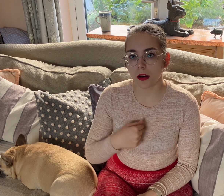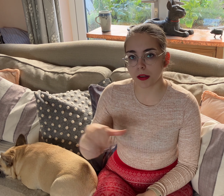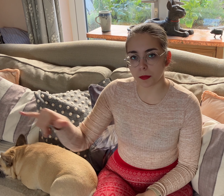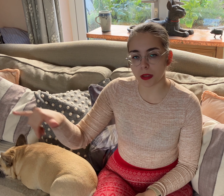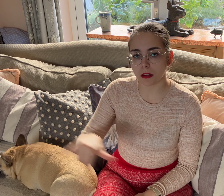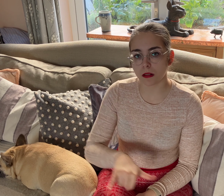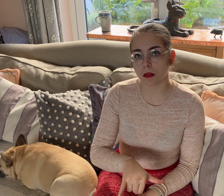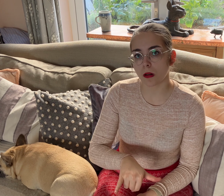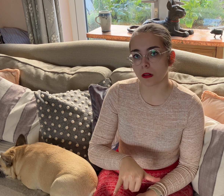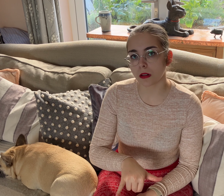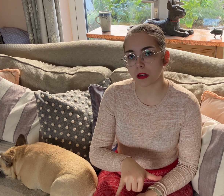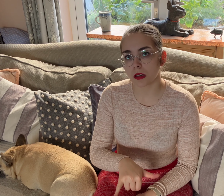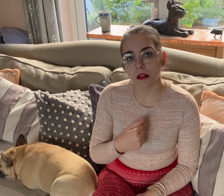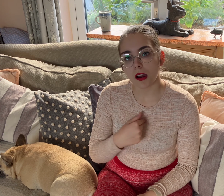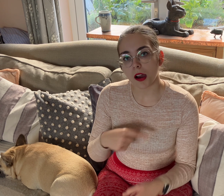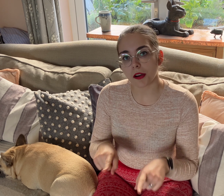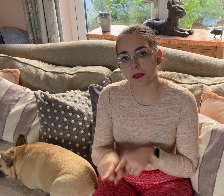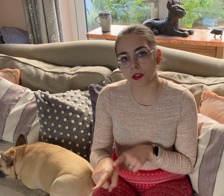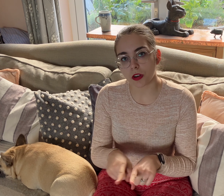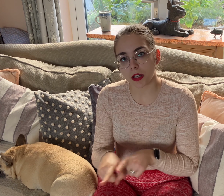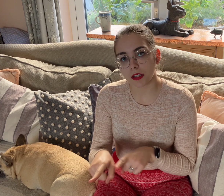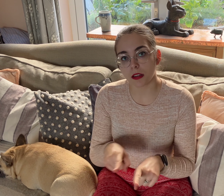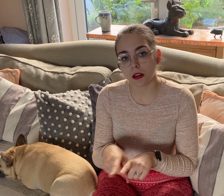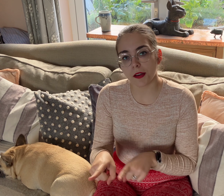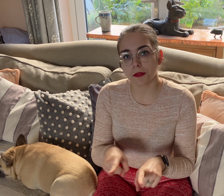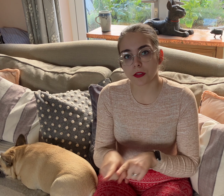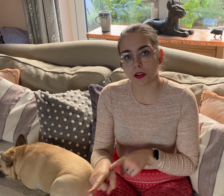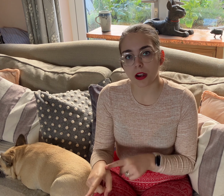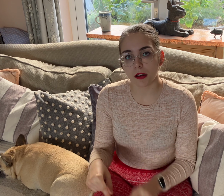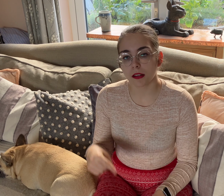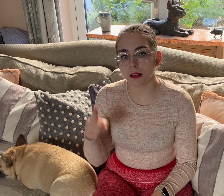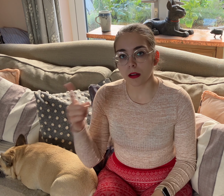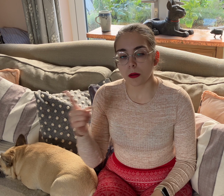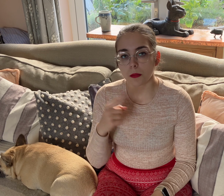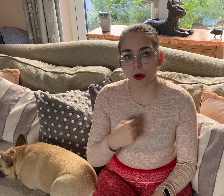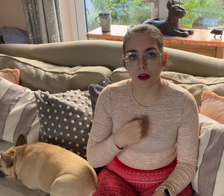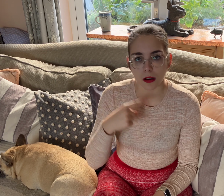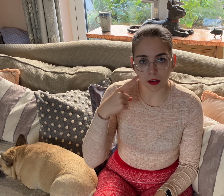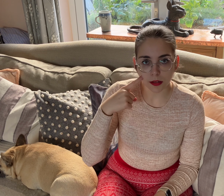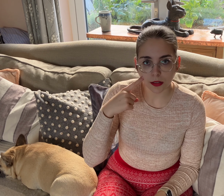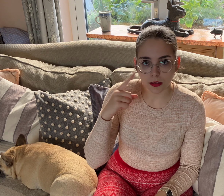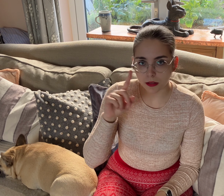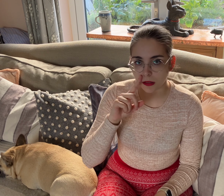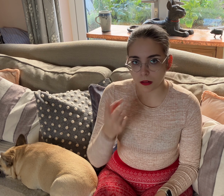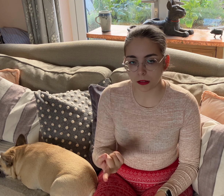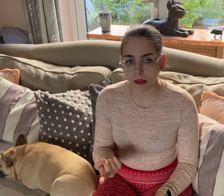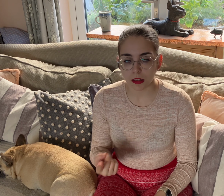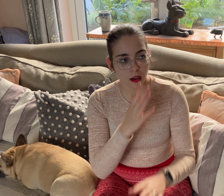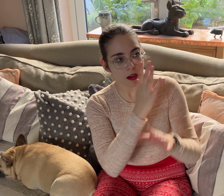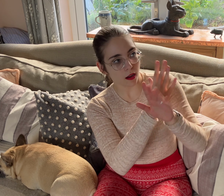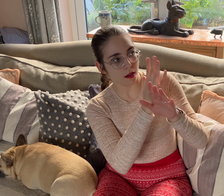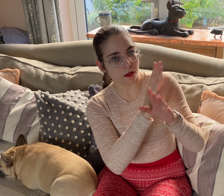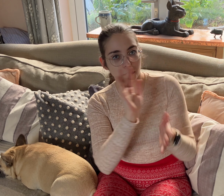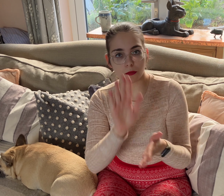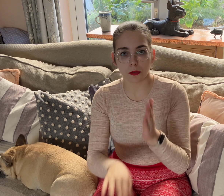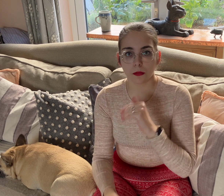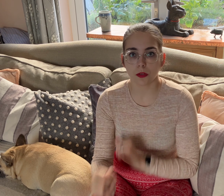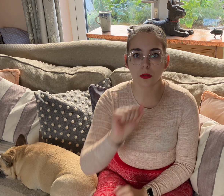belong. I've tried and I've tried, but I just can't hide from your